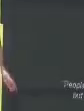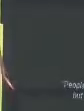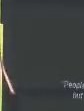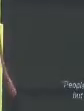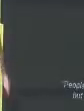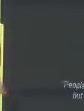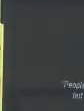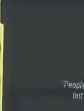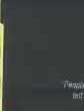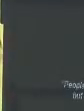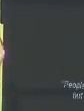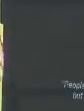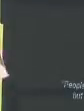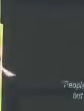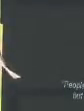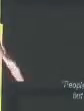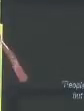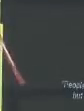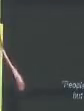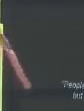Gabriel Farron.